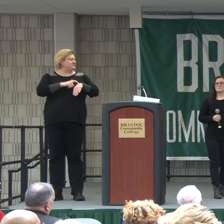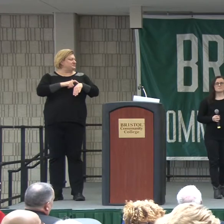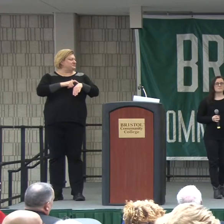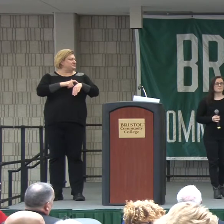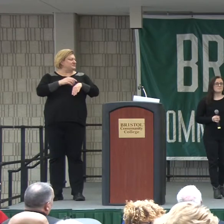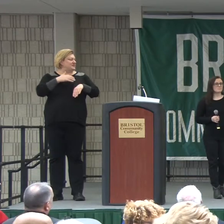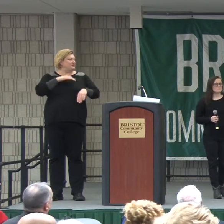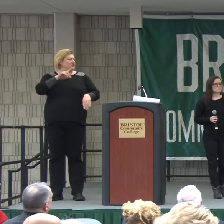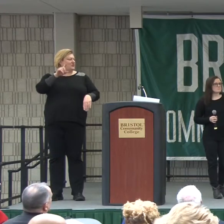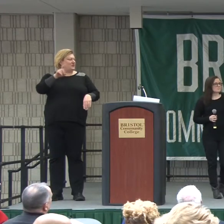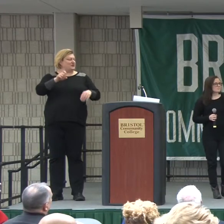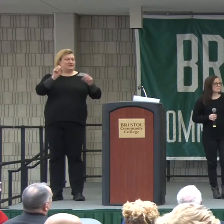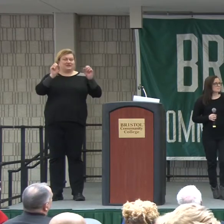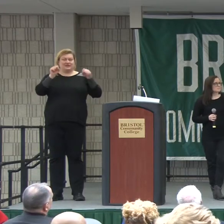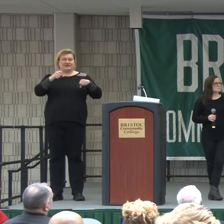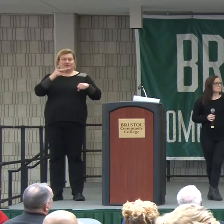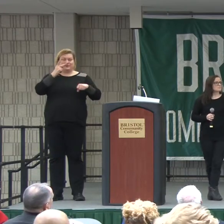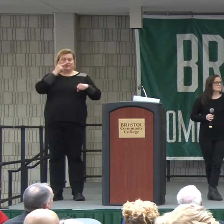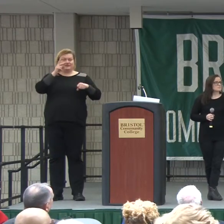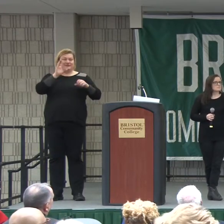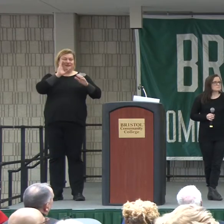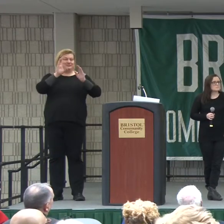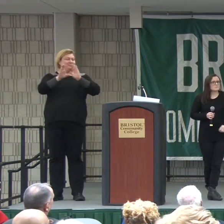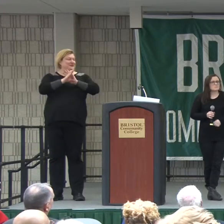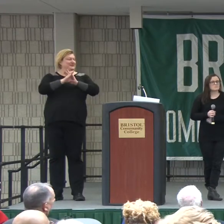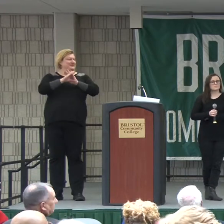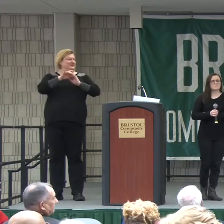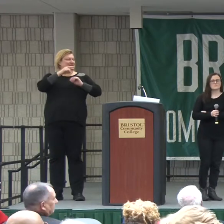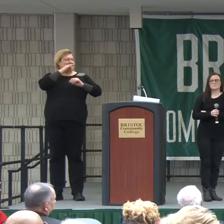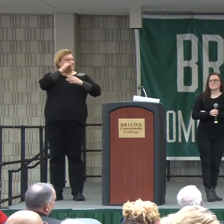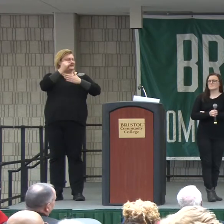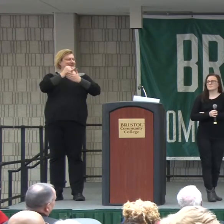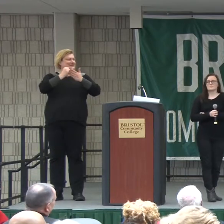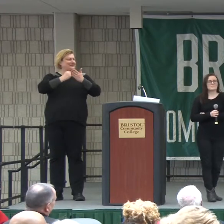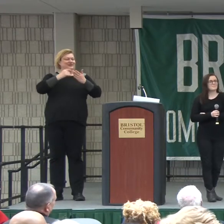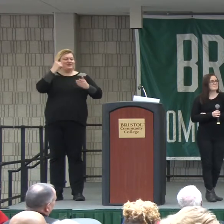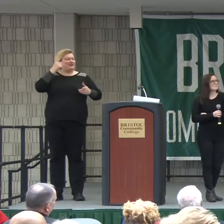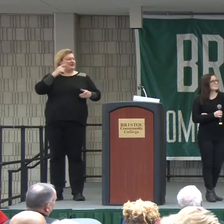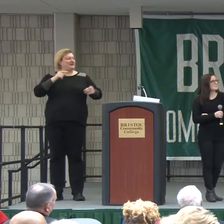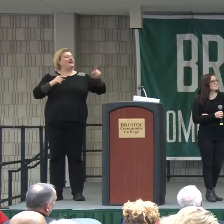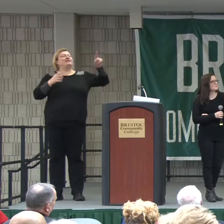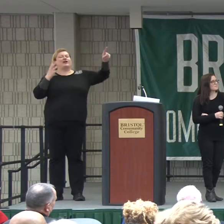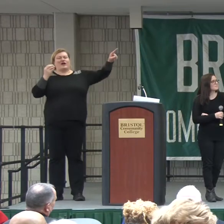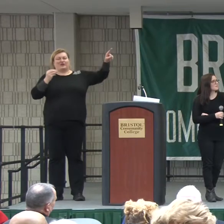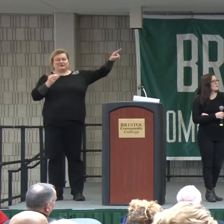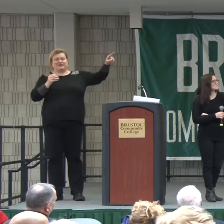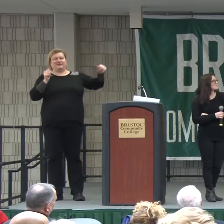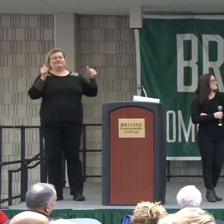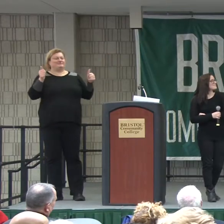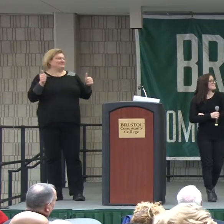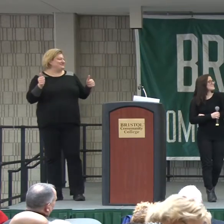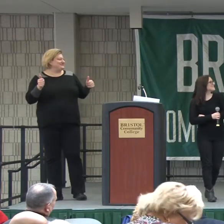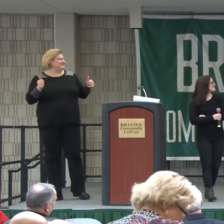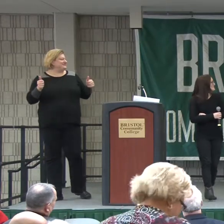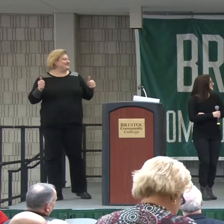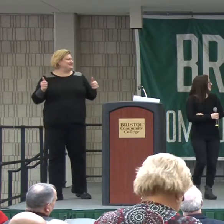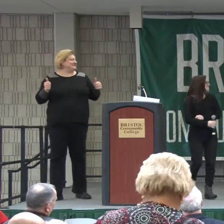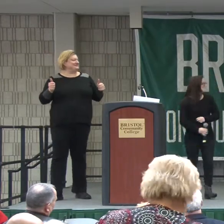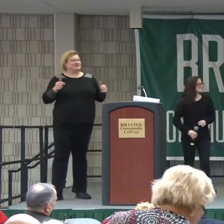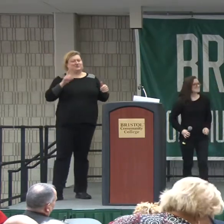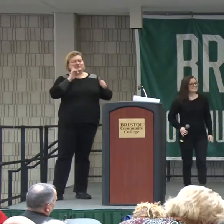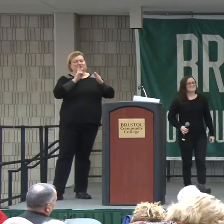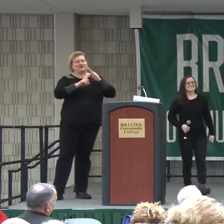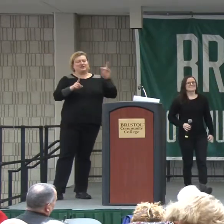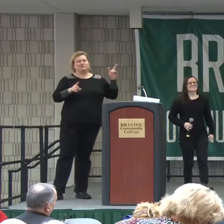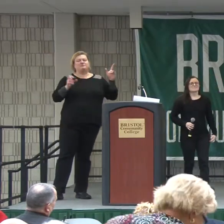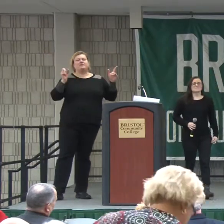have a question. Do we get to see the pictures that the kids drew? Because we were like wondering, they're outside? We'll be going over there checking that out.